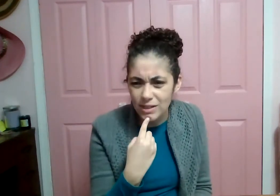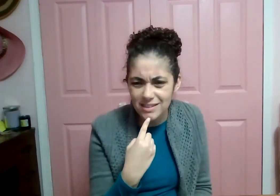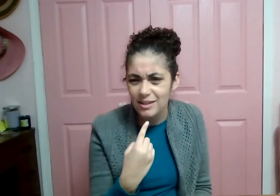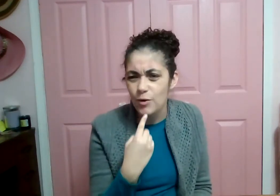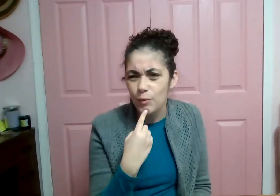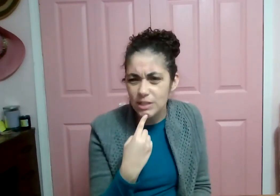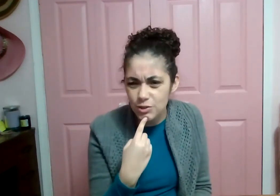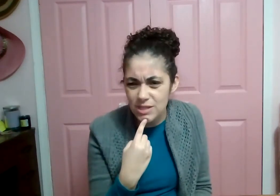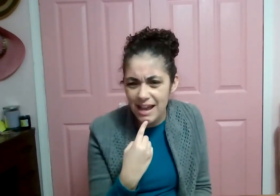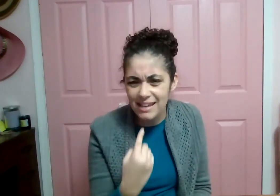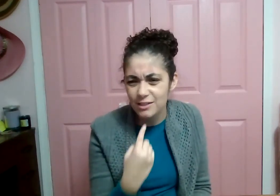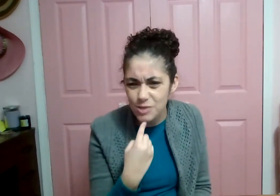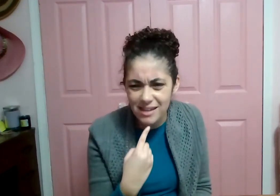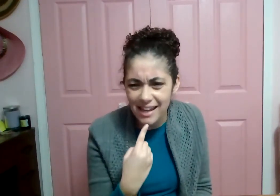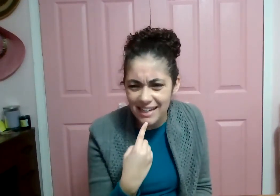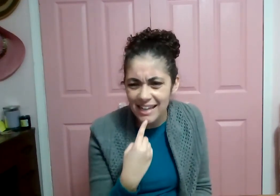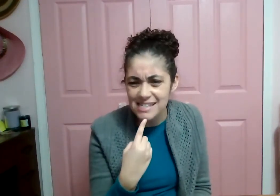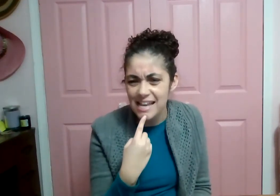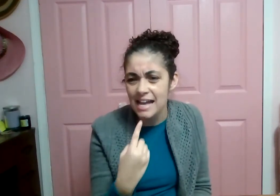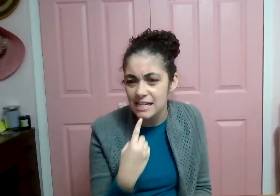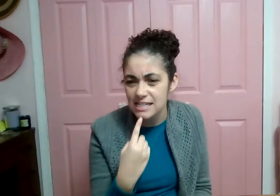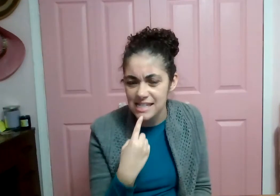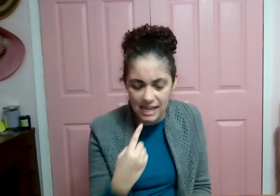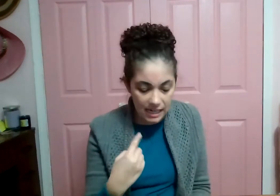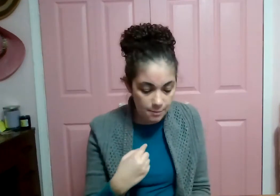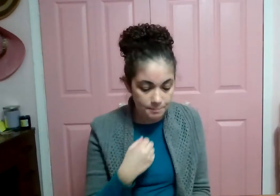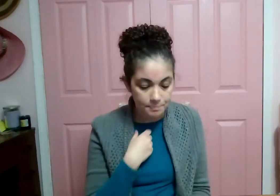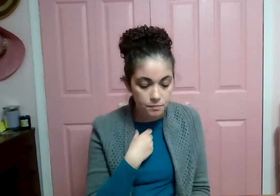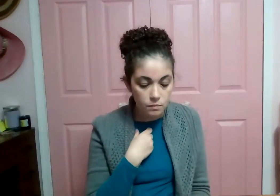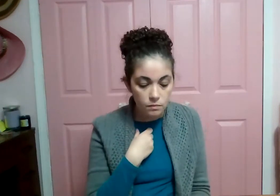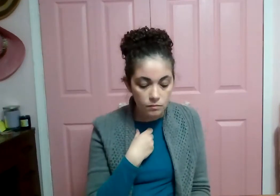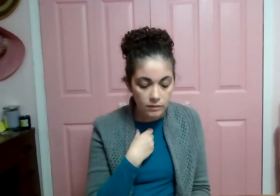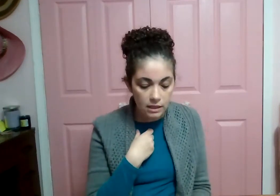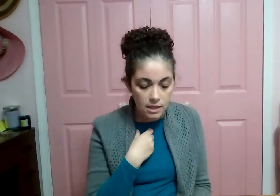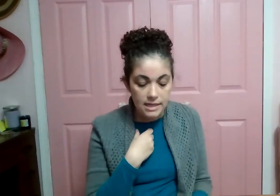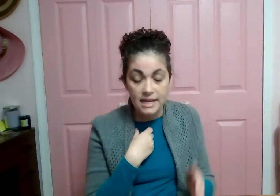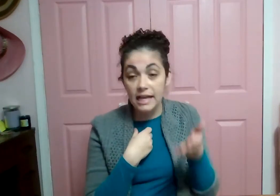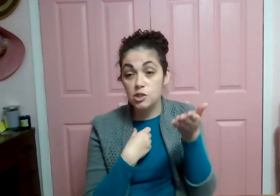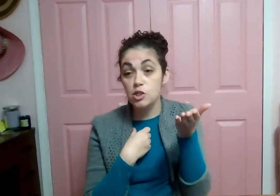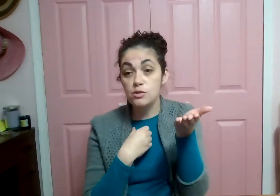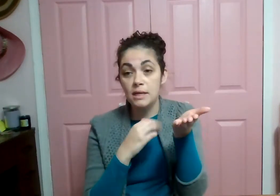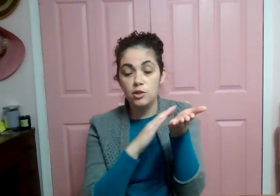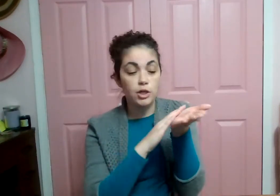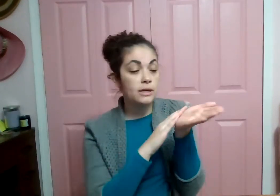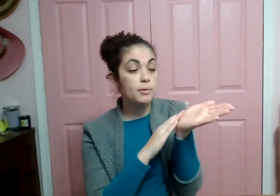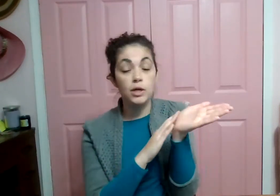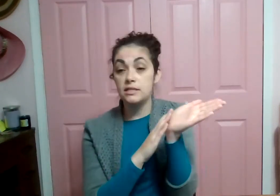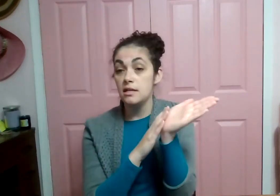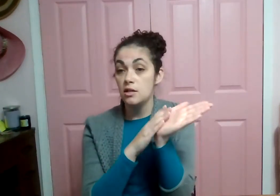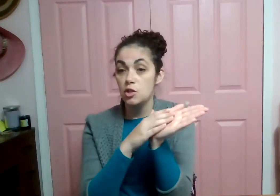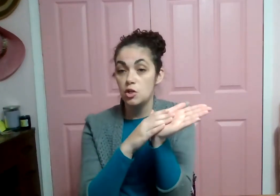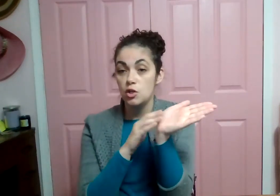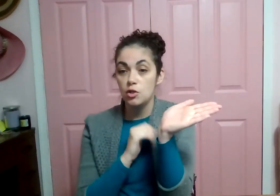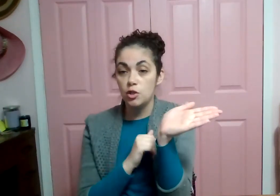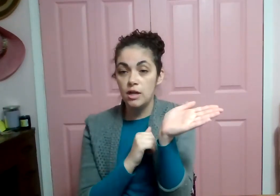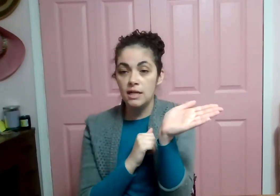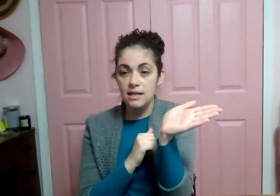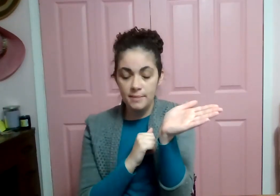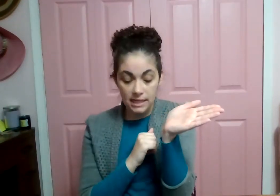What did you say? Can you say that again? Say it again. Excuse me, you're going to put your non-dominant